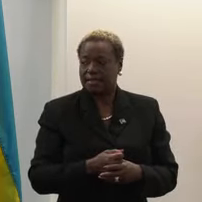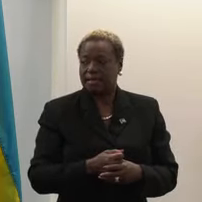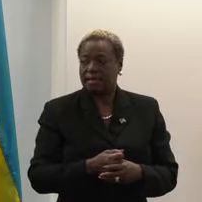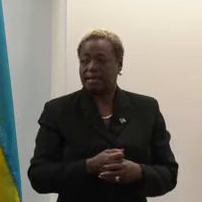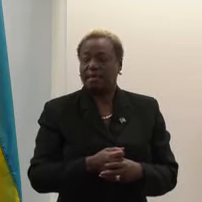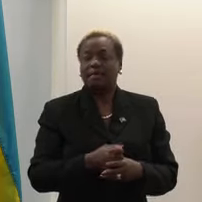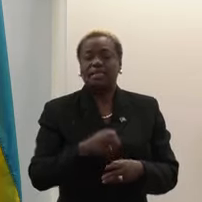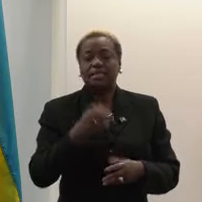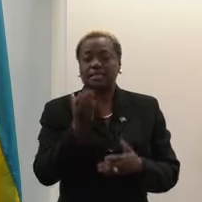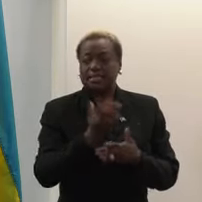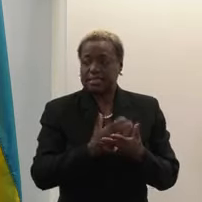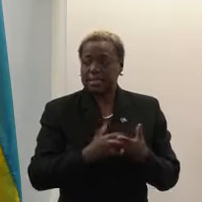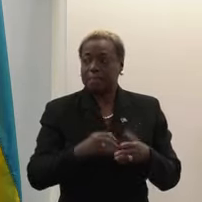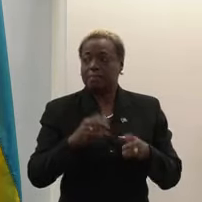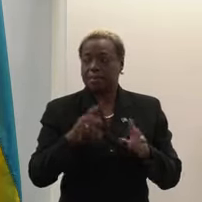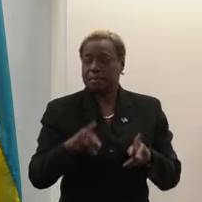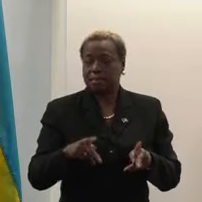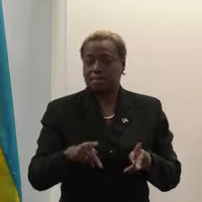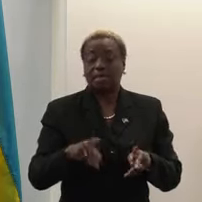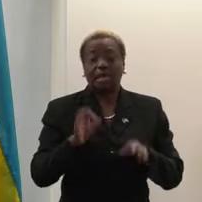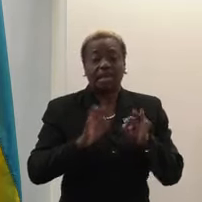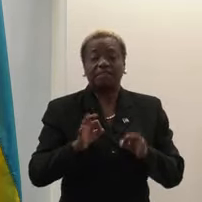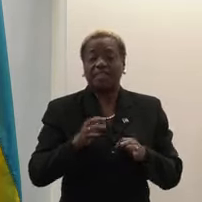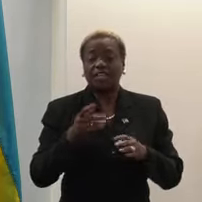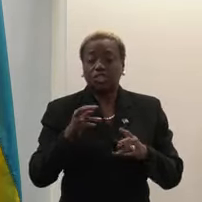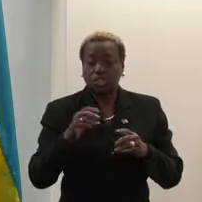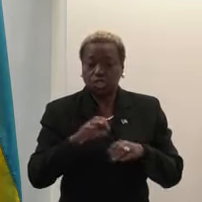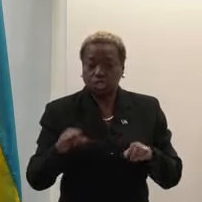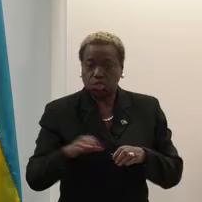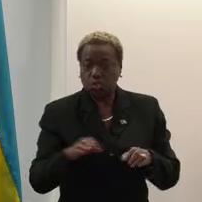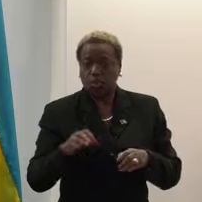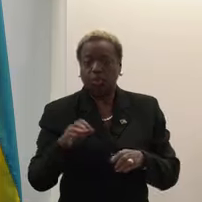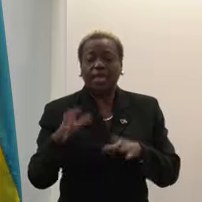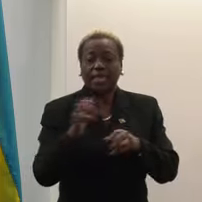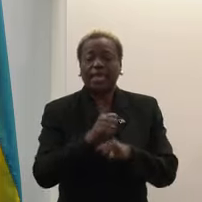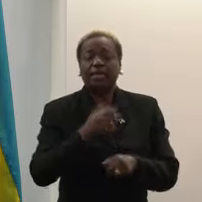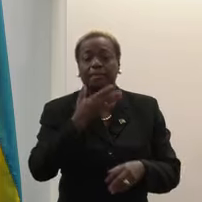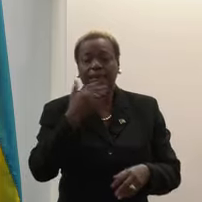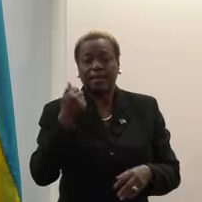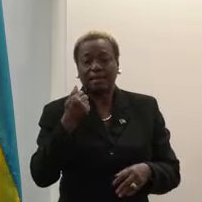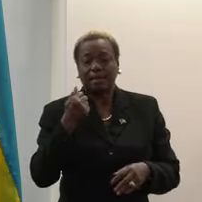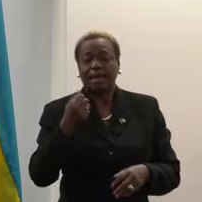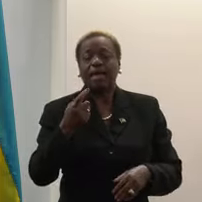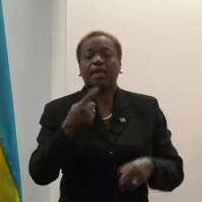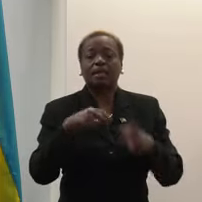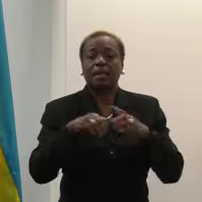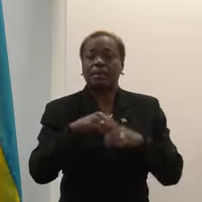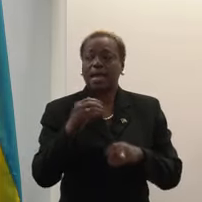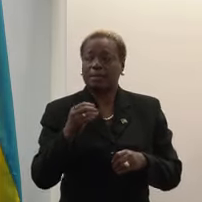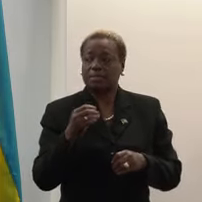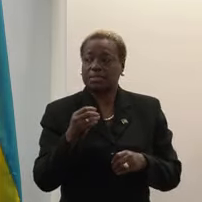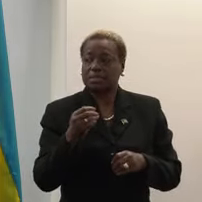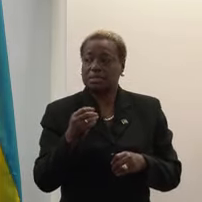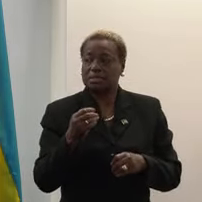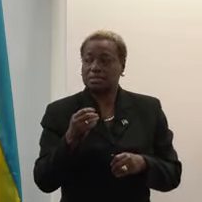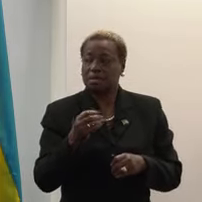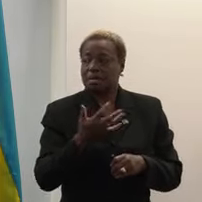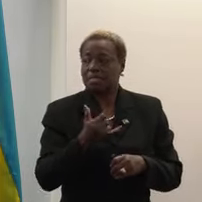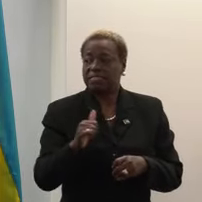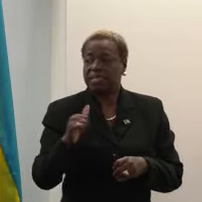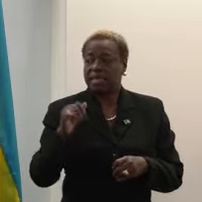allege, maybe some alleged fear that if they do recover from and they come out if the curfew is ever ended, that they